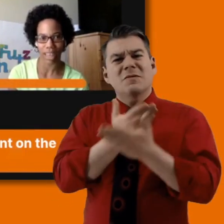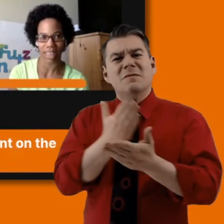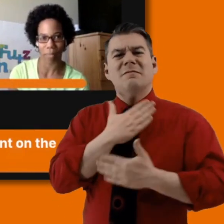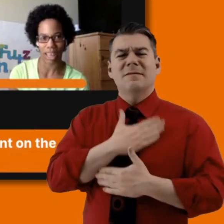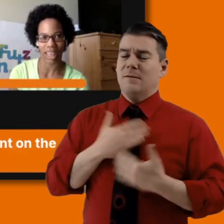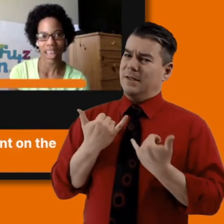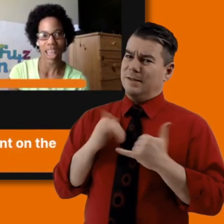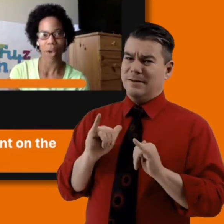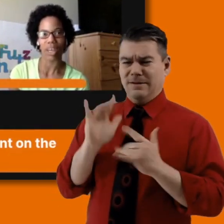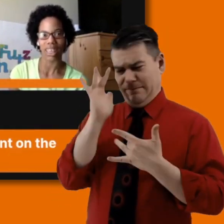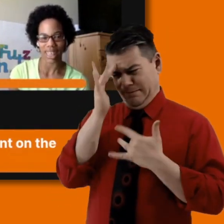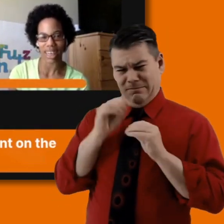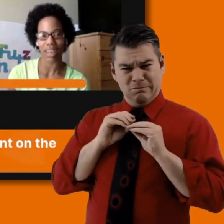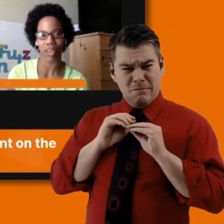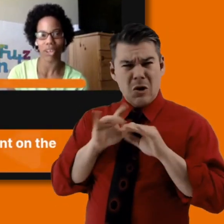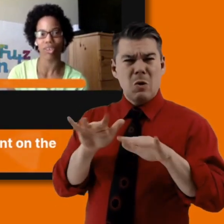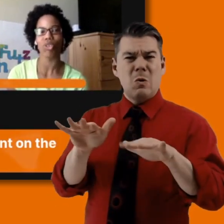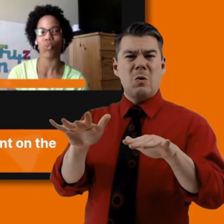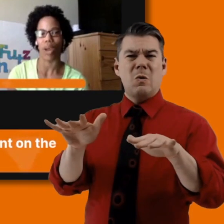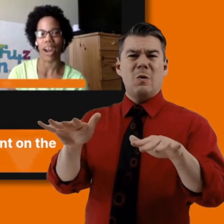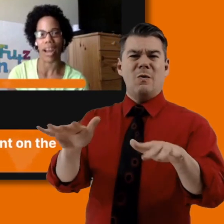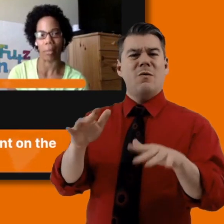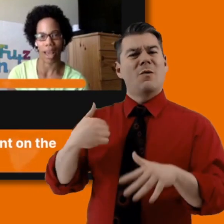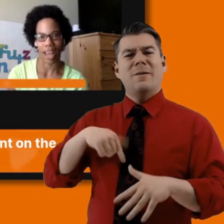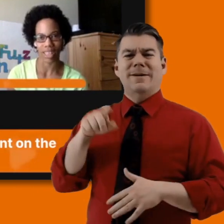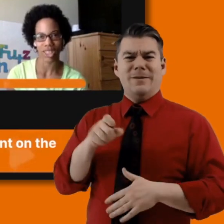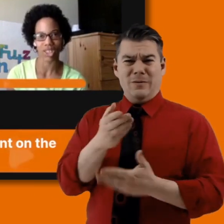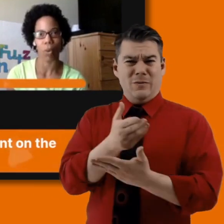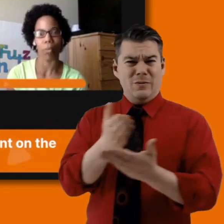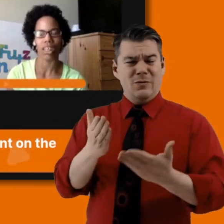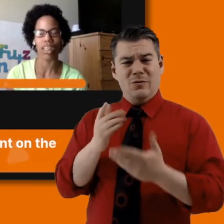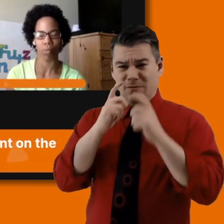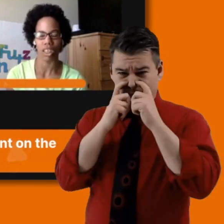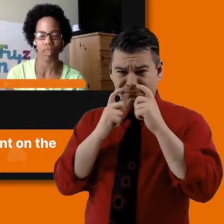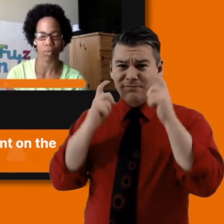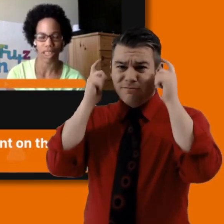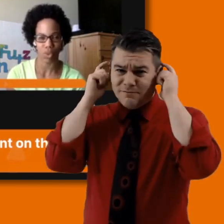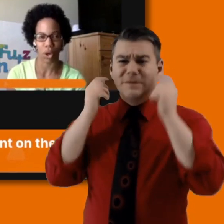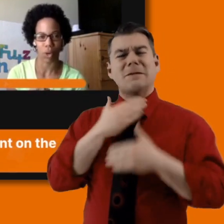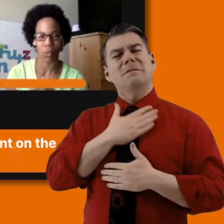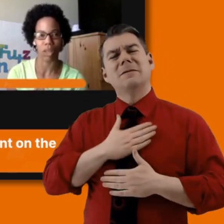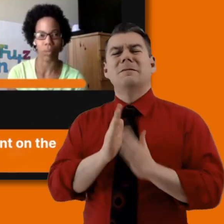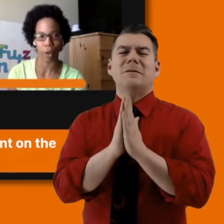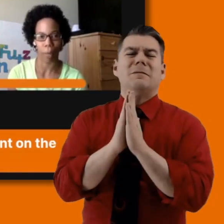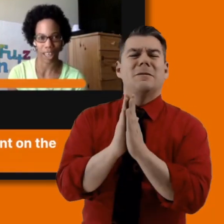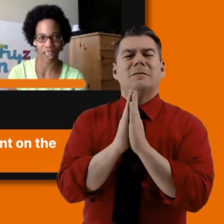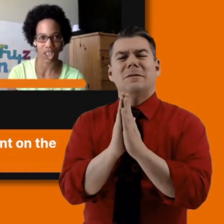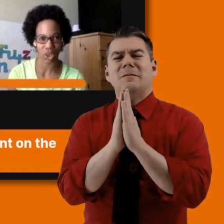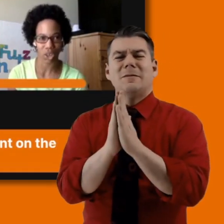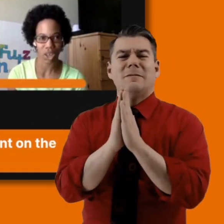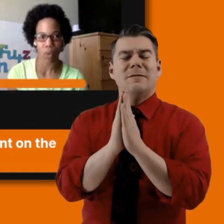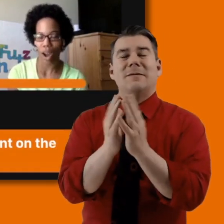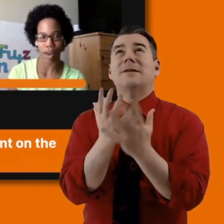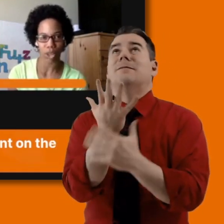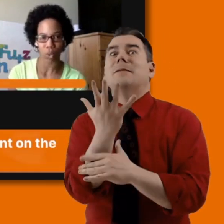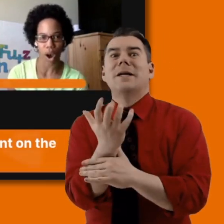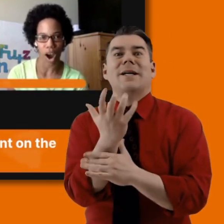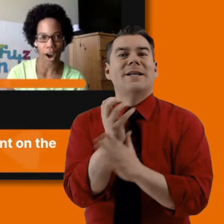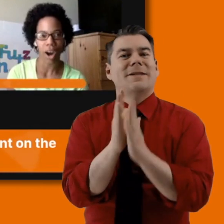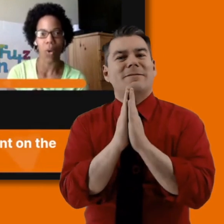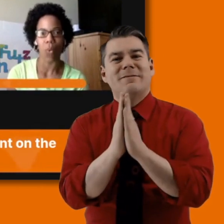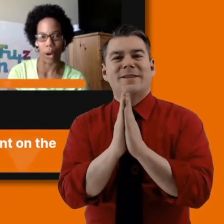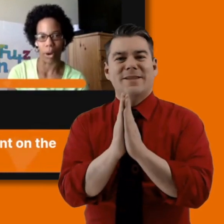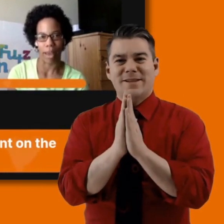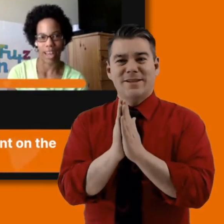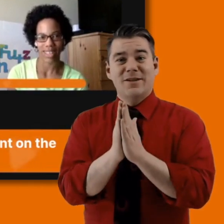of a pandemic, and we need for you to wear a mask. So please, please, please, we are begging you, wherever you